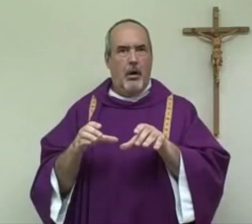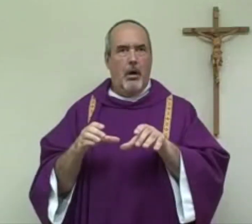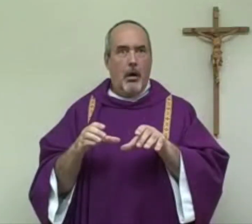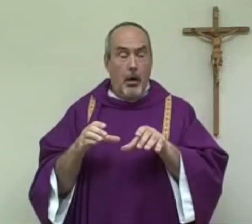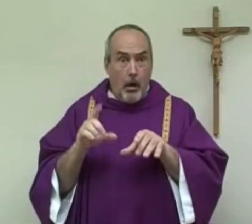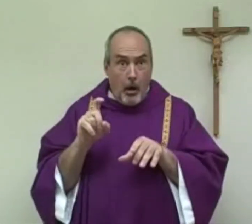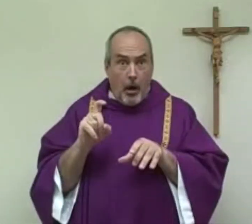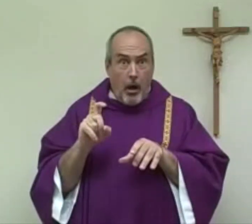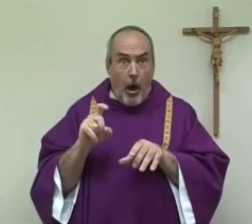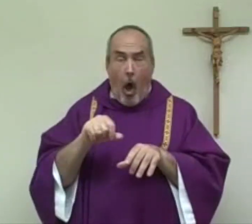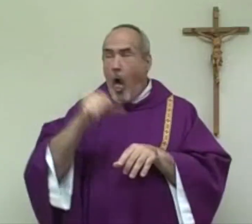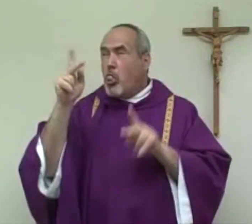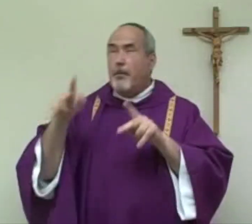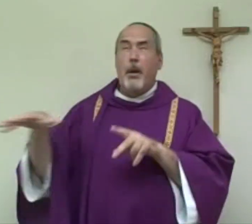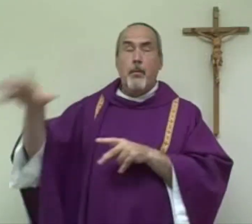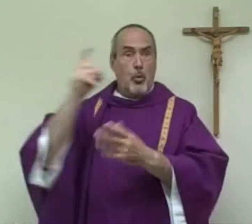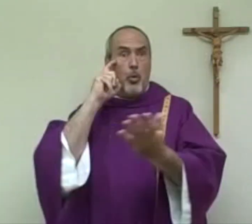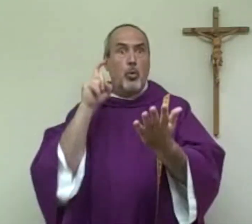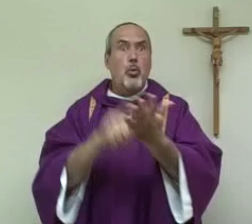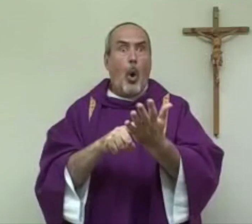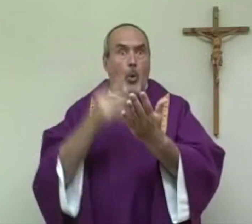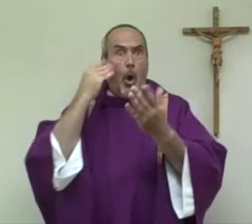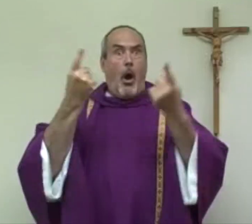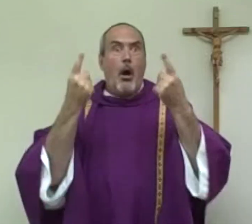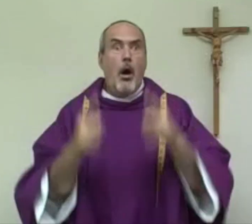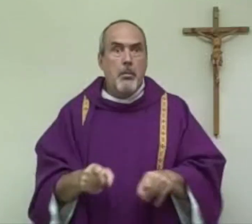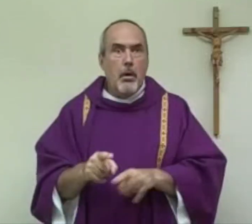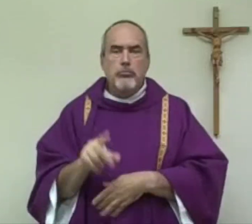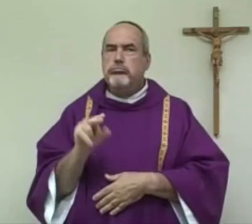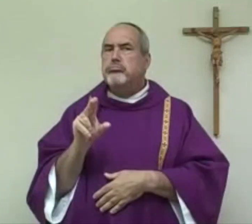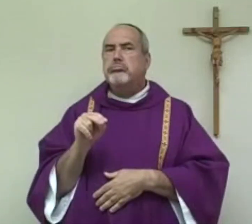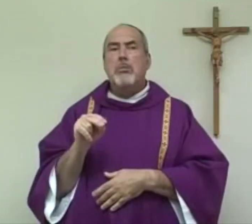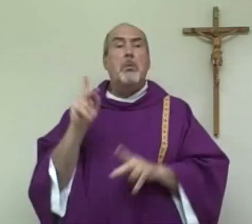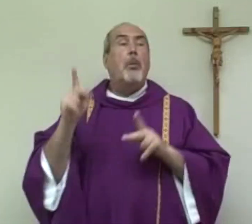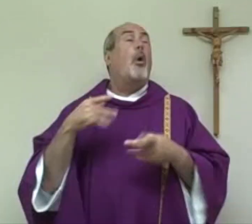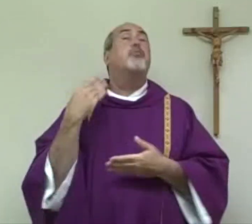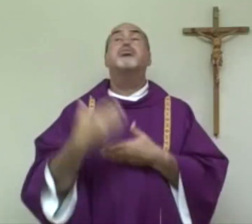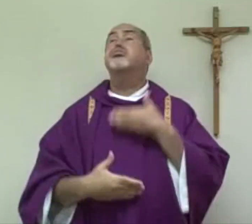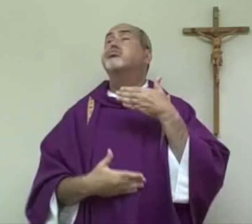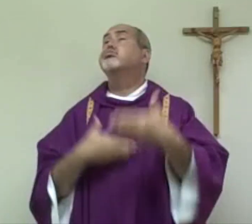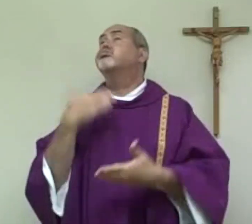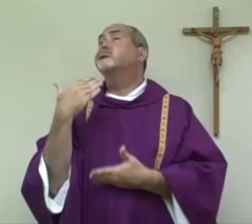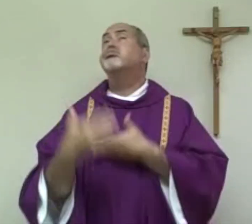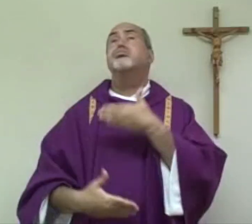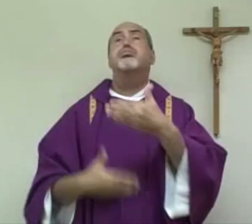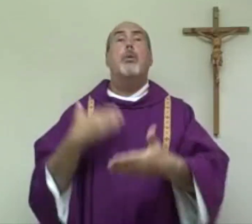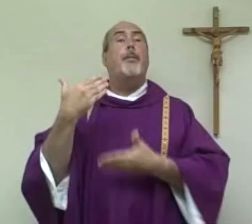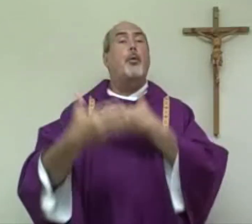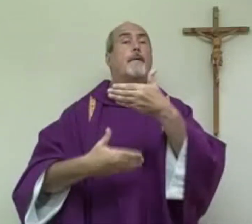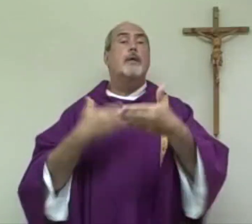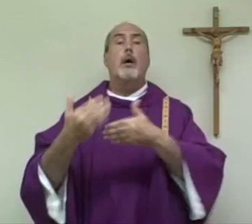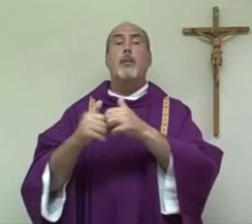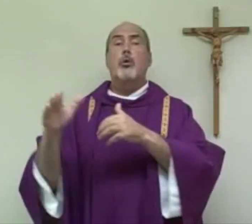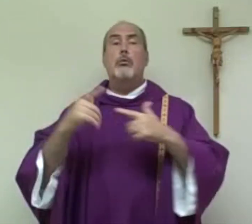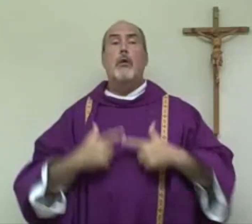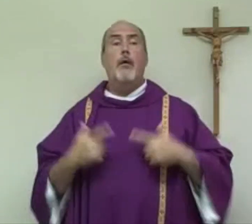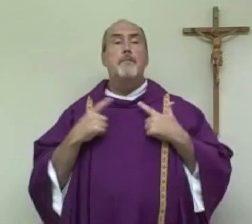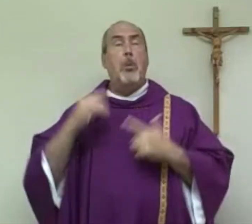of these different events or works by God that were happening, nobody else noticed. People just